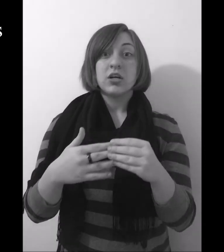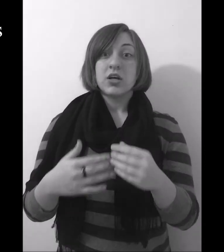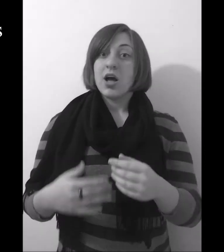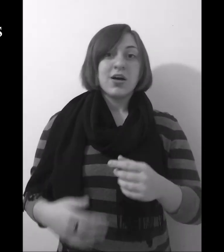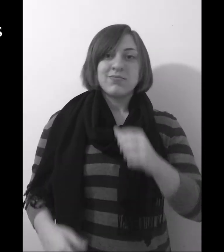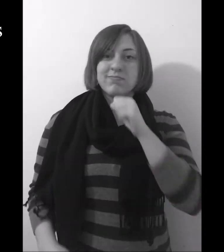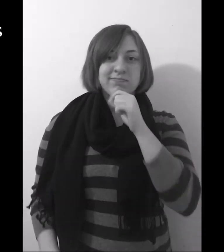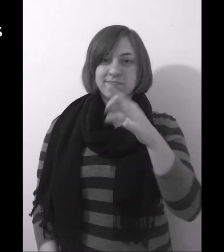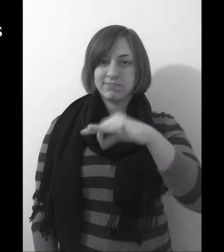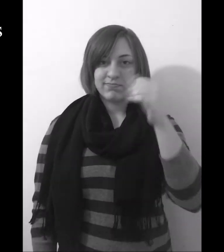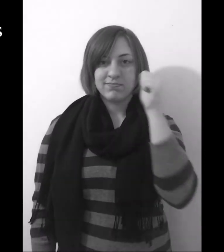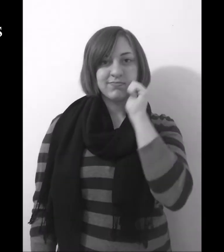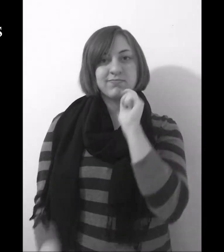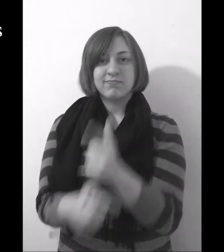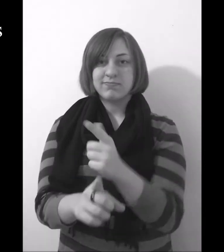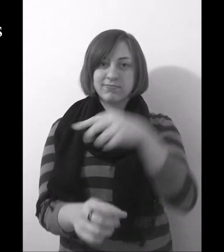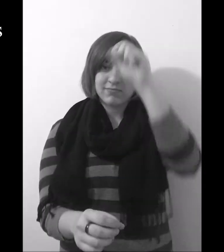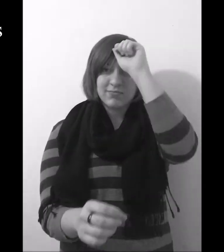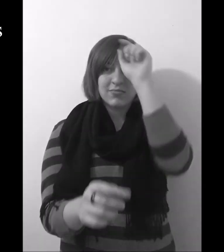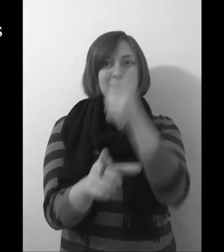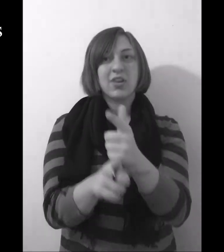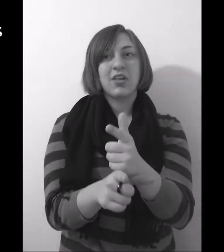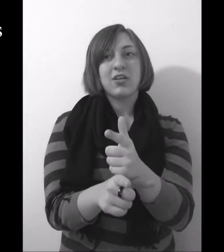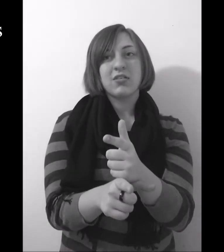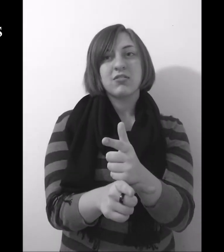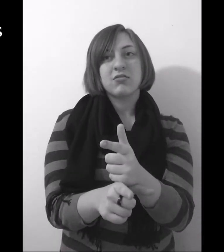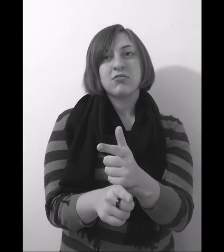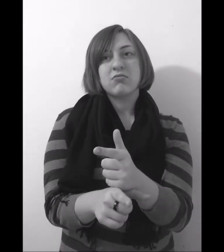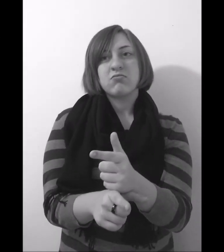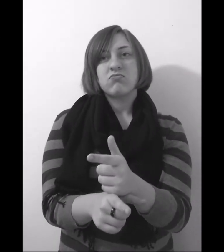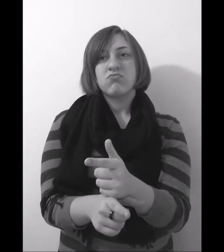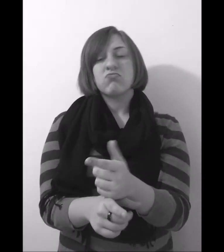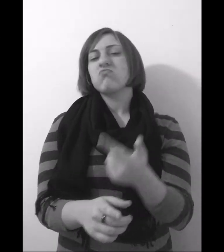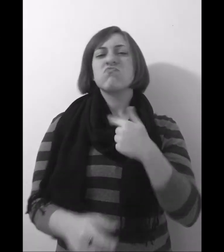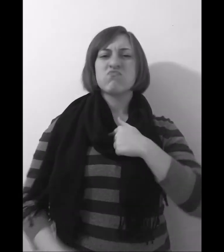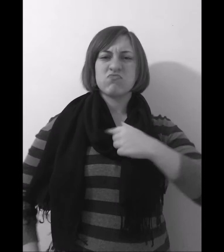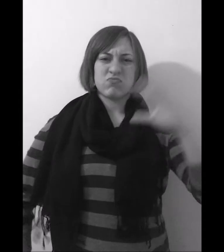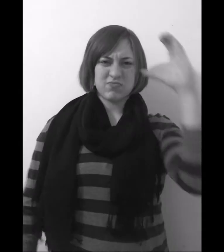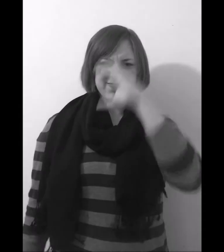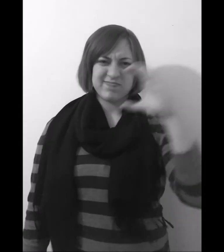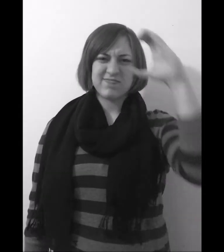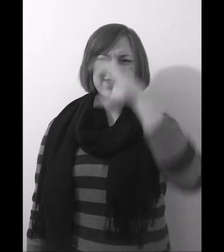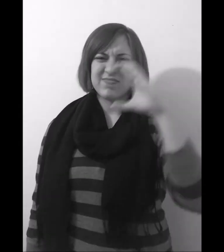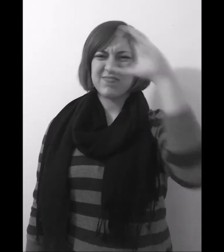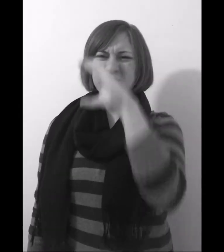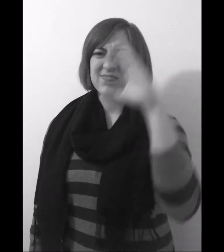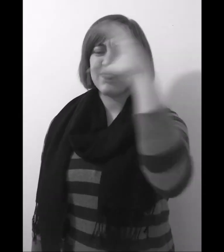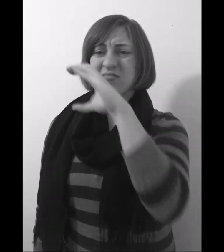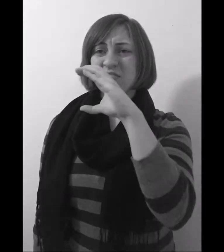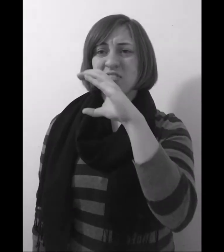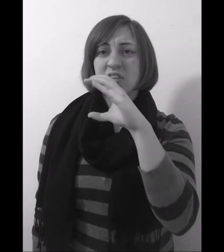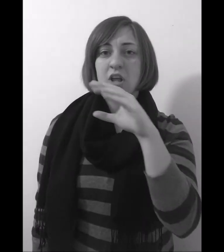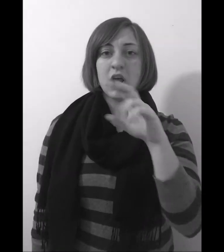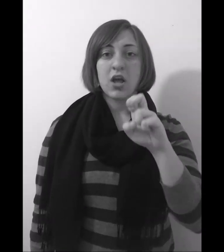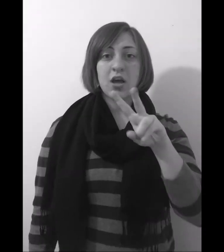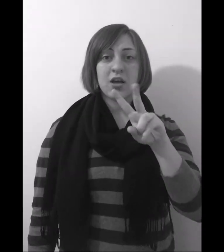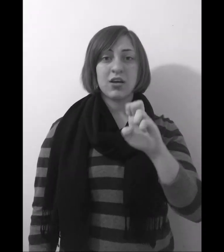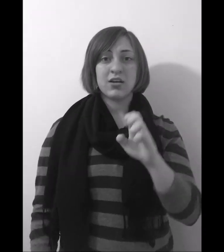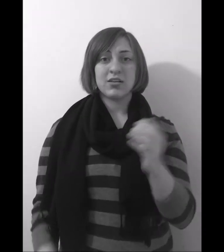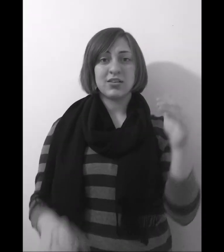and yet I couldn't find its sister or its brother. And though I've hunted far and wide, while Eve